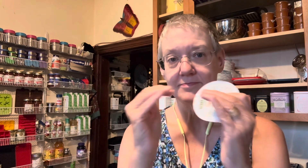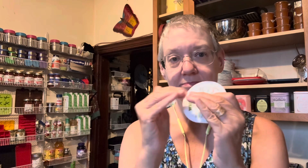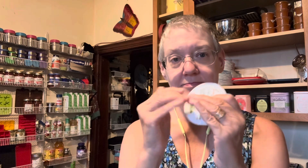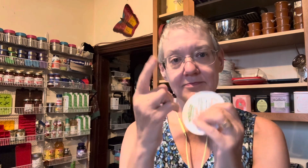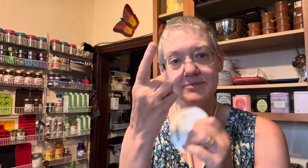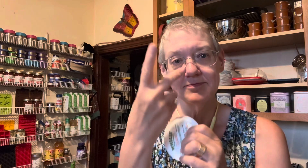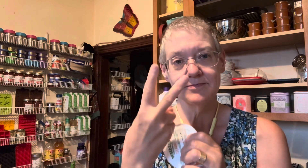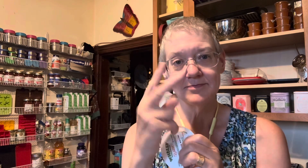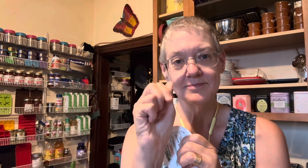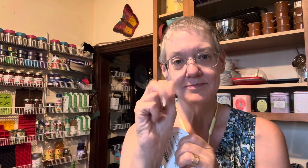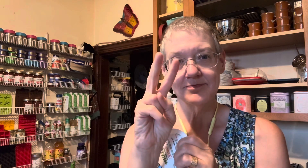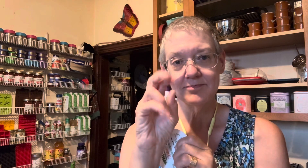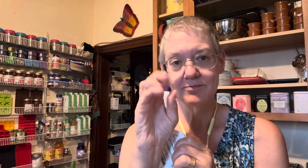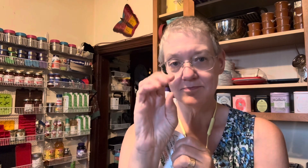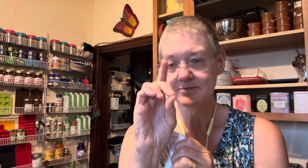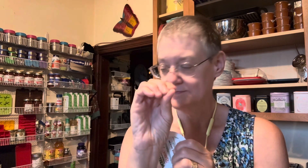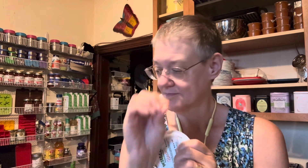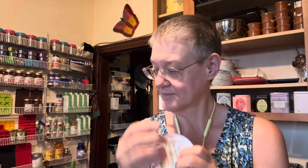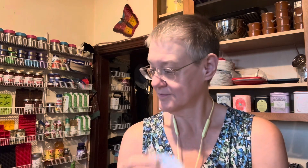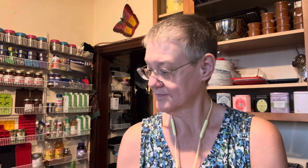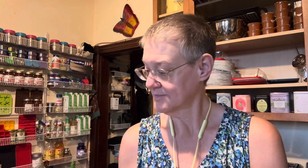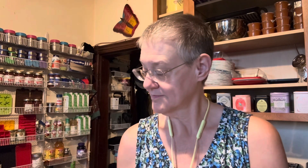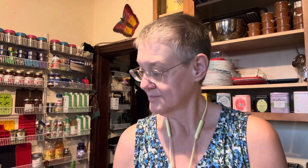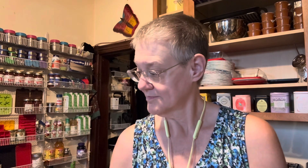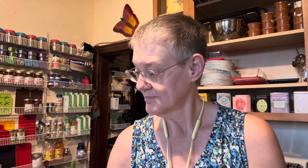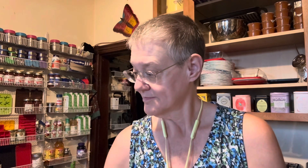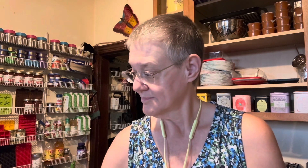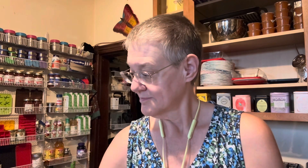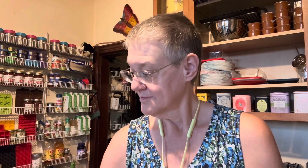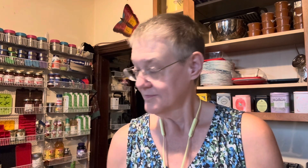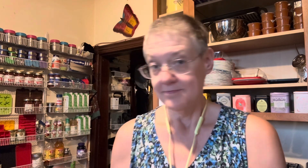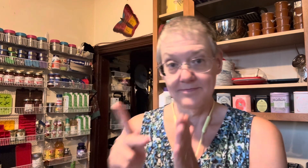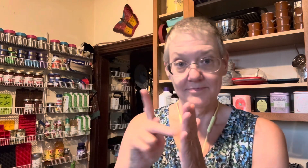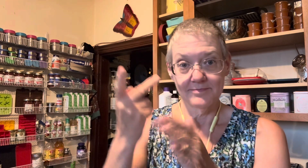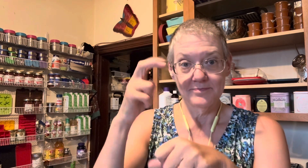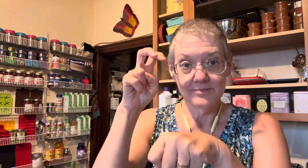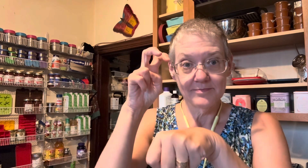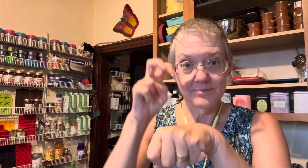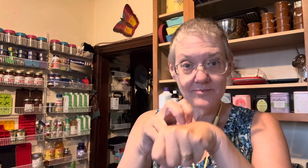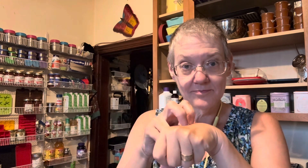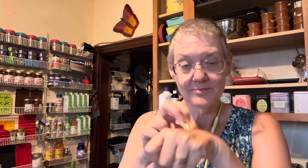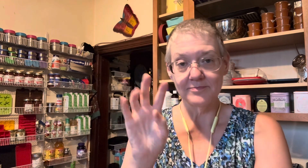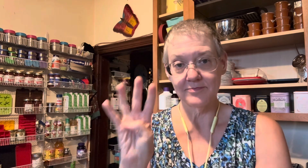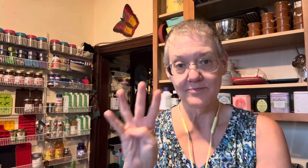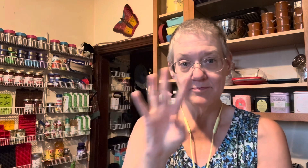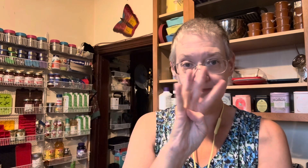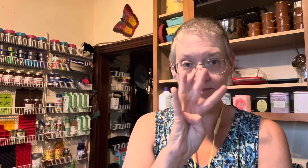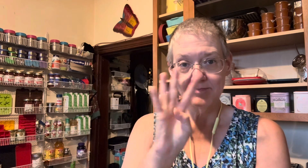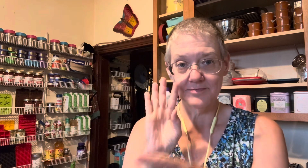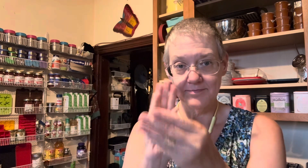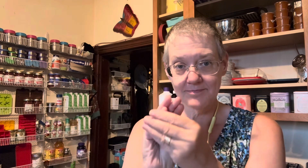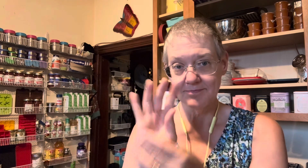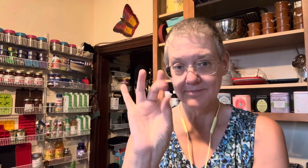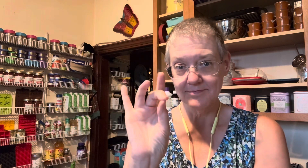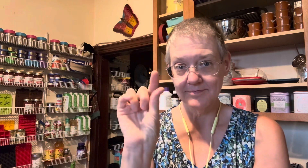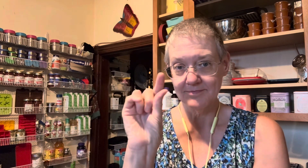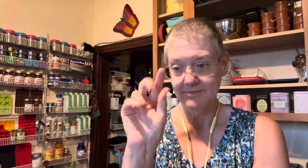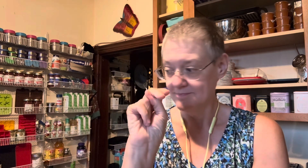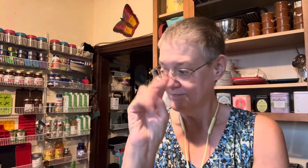So 2 ounces is equal to about half of an avocado. And double chips, 4 and 4, so 8